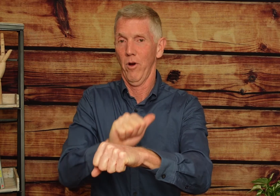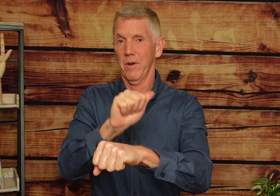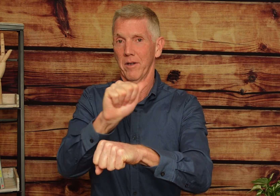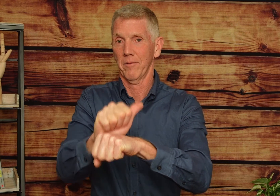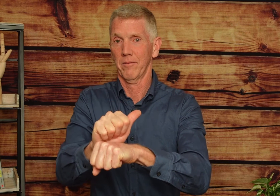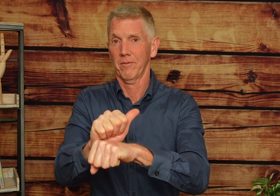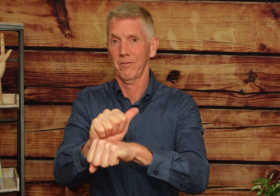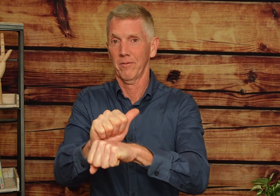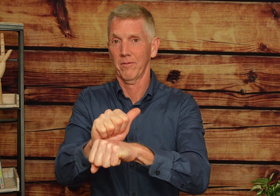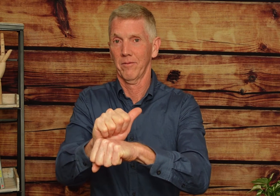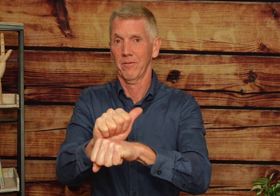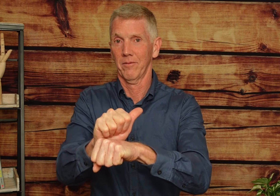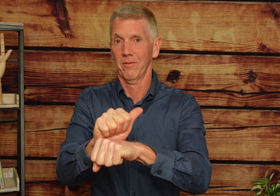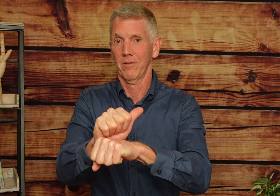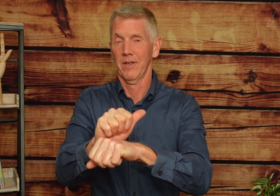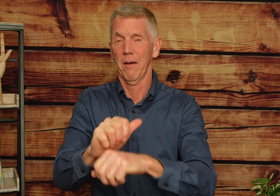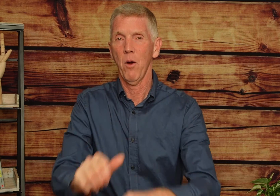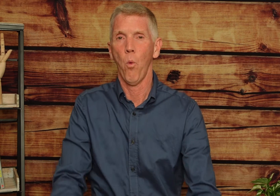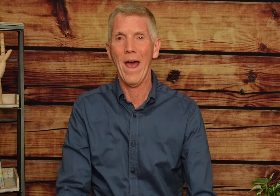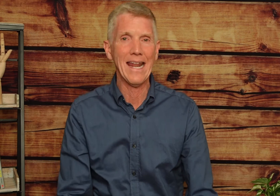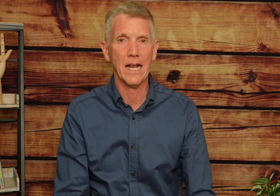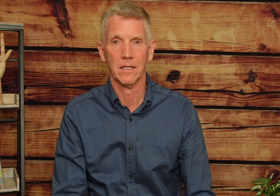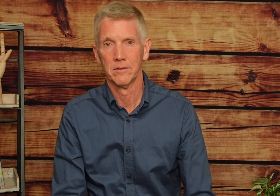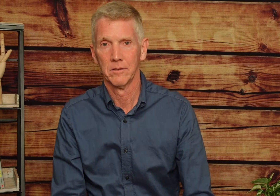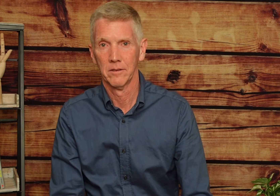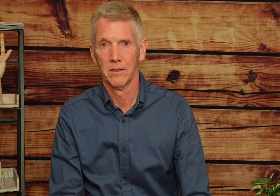Appointment. How about when?